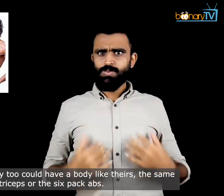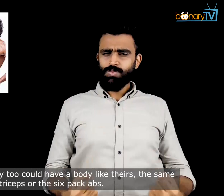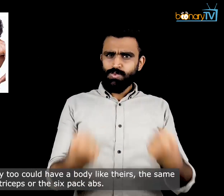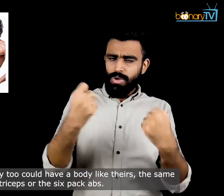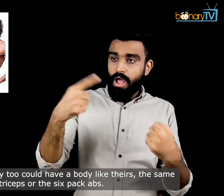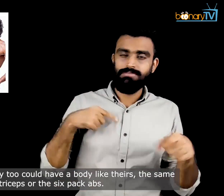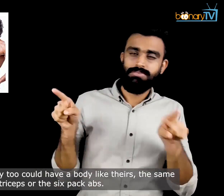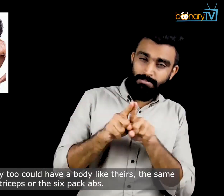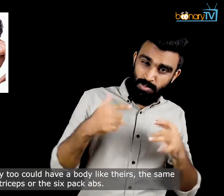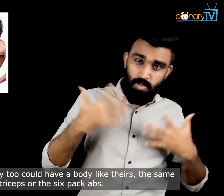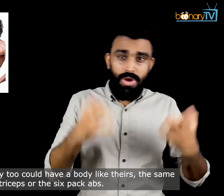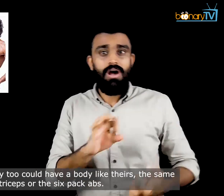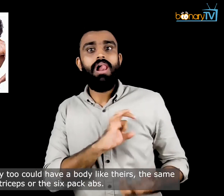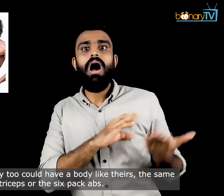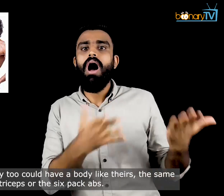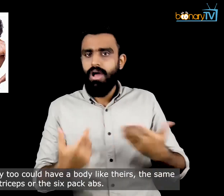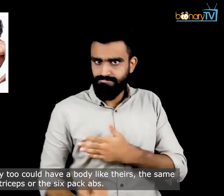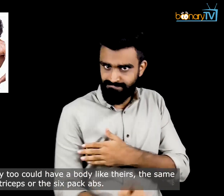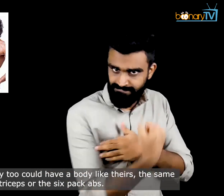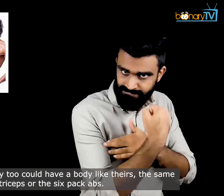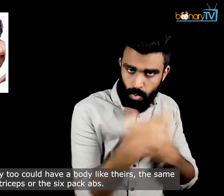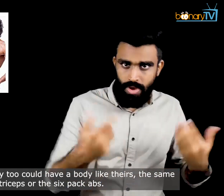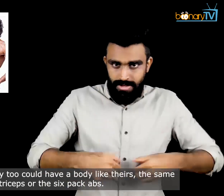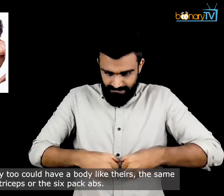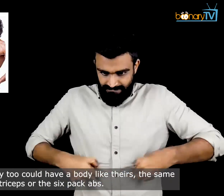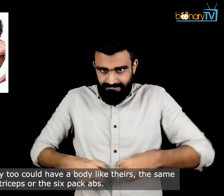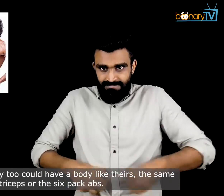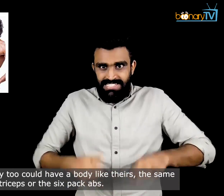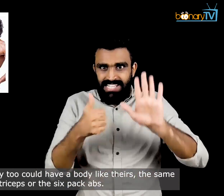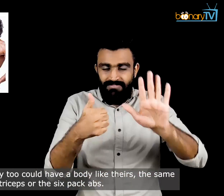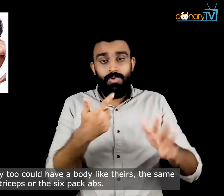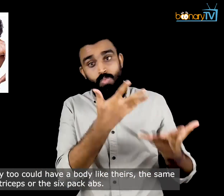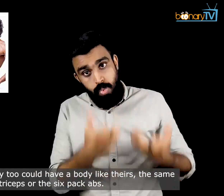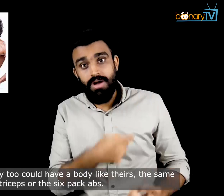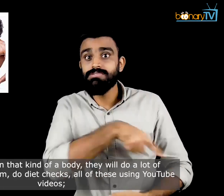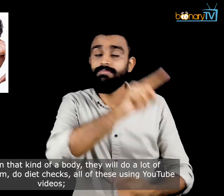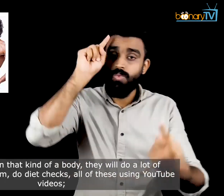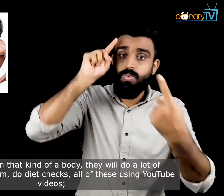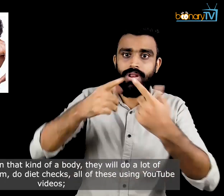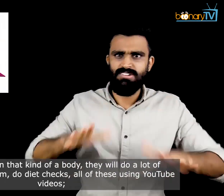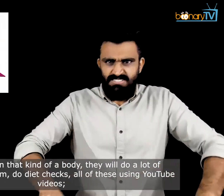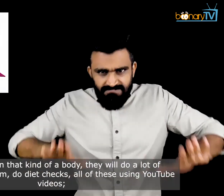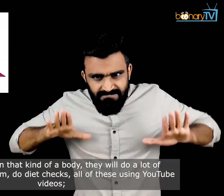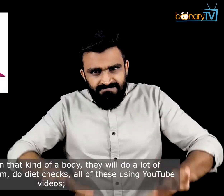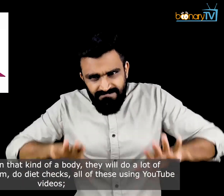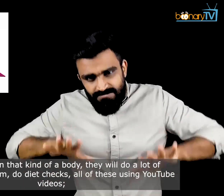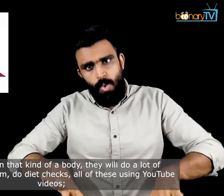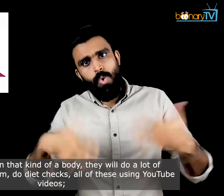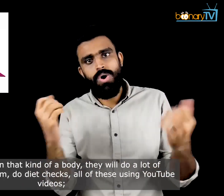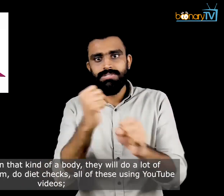they too could have a body like theirs the same triceps or the six-pack abs in order to gain that kind of a body they will do a lot of